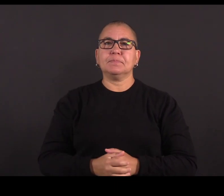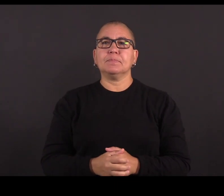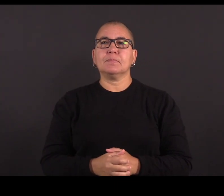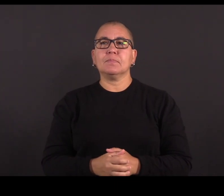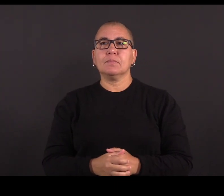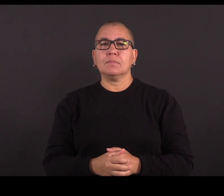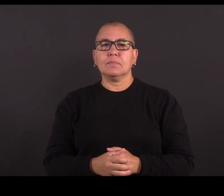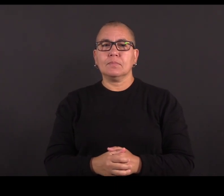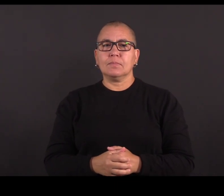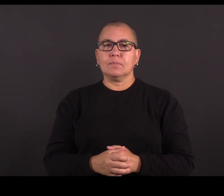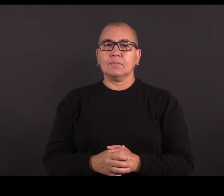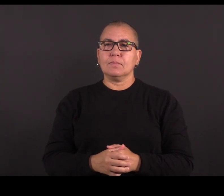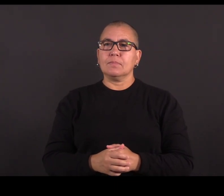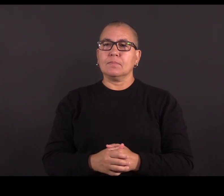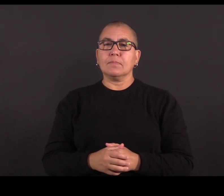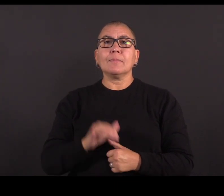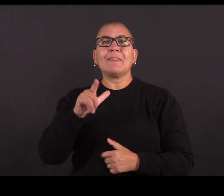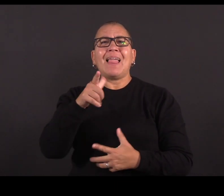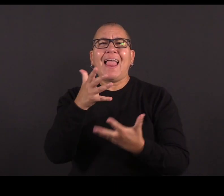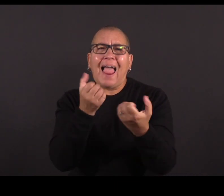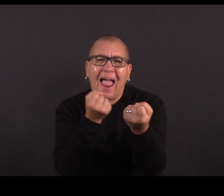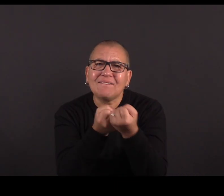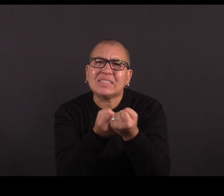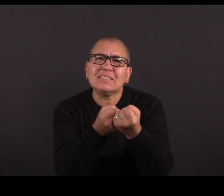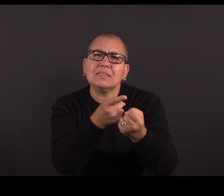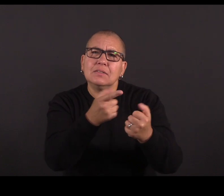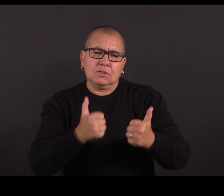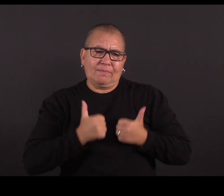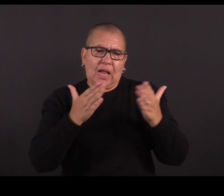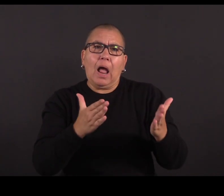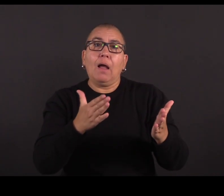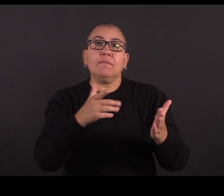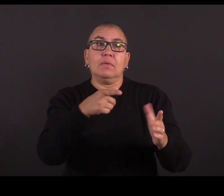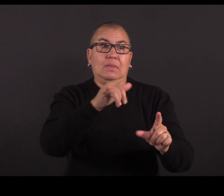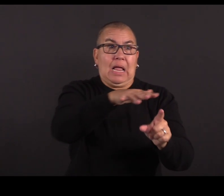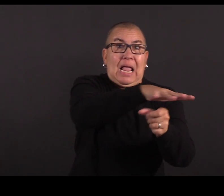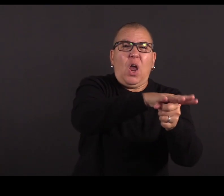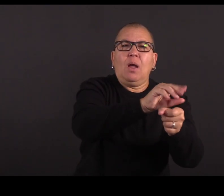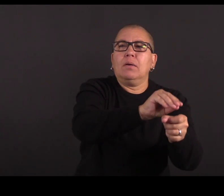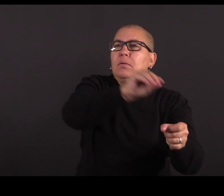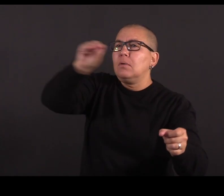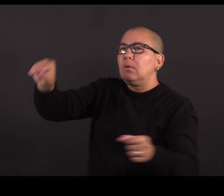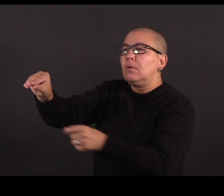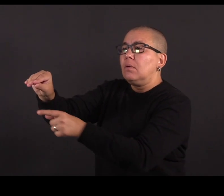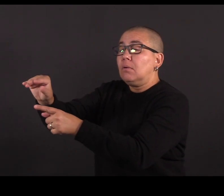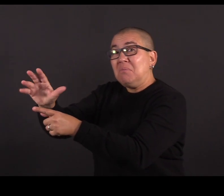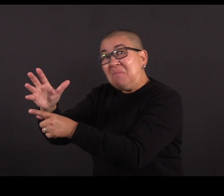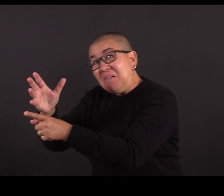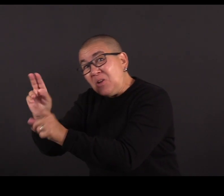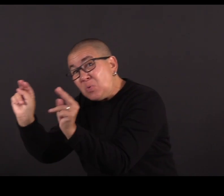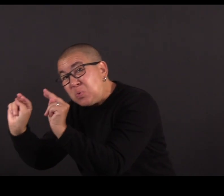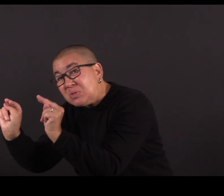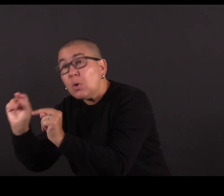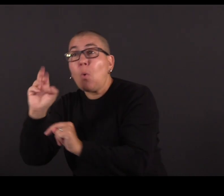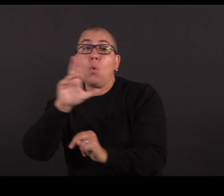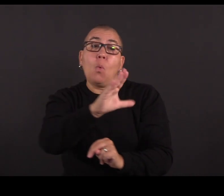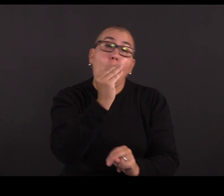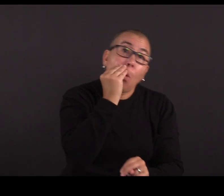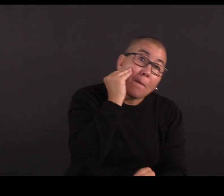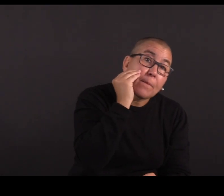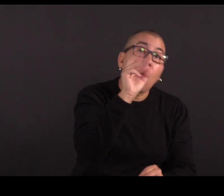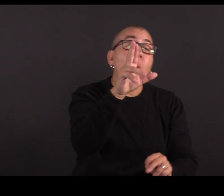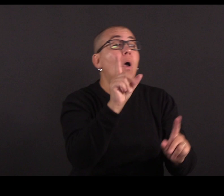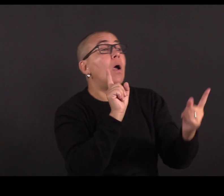Advocates meet survivors in a location of their choice. This might be in the survivor's home, a coffee shop or library, or anywhere